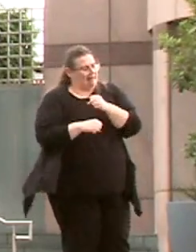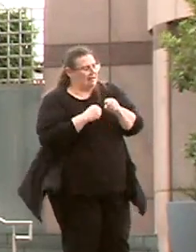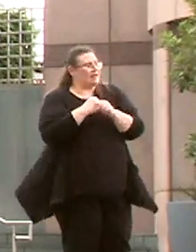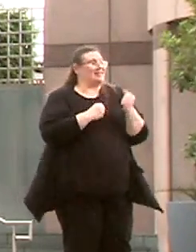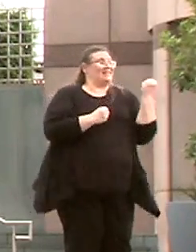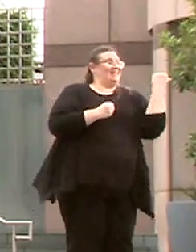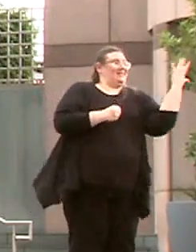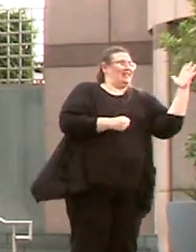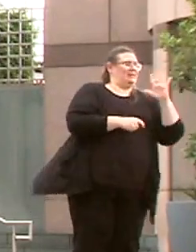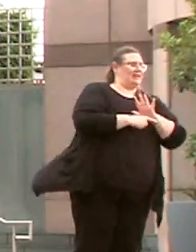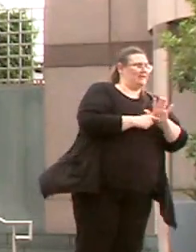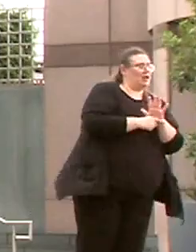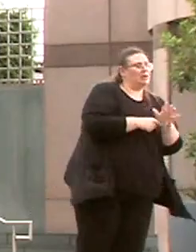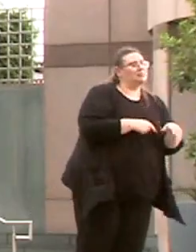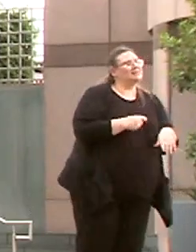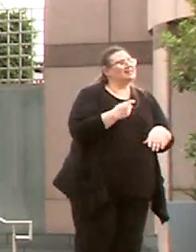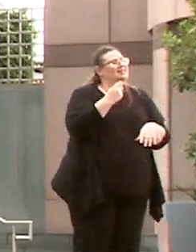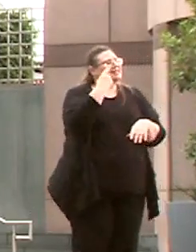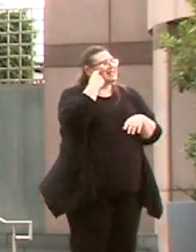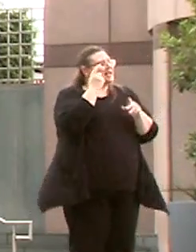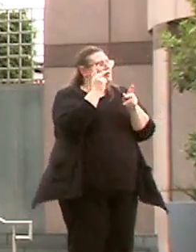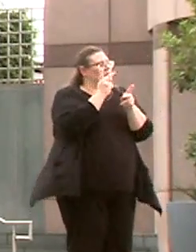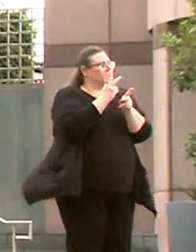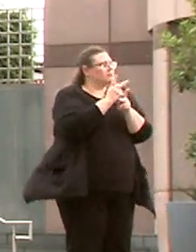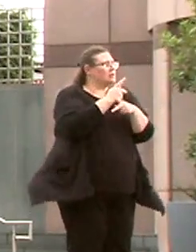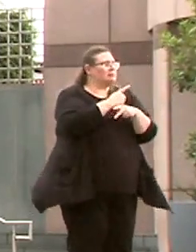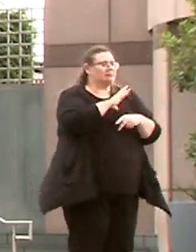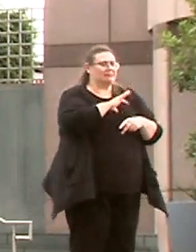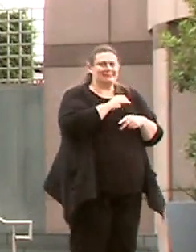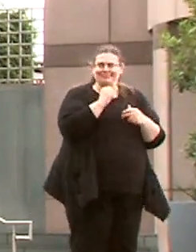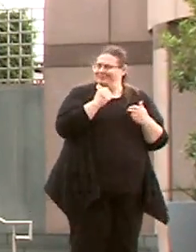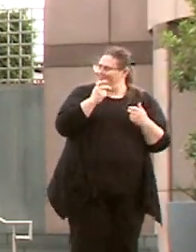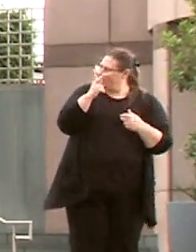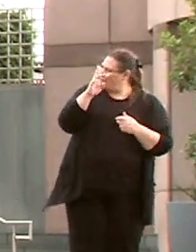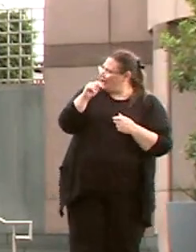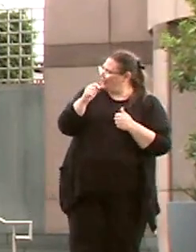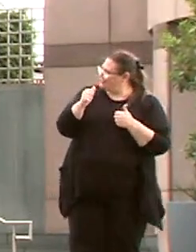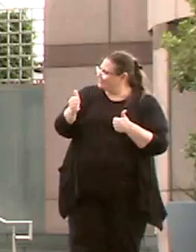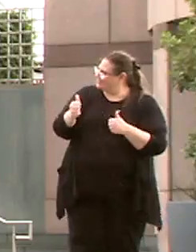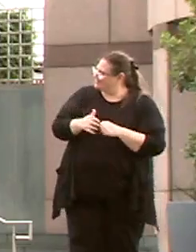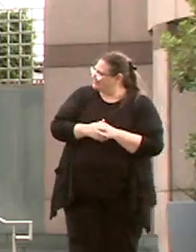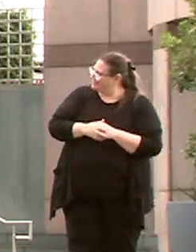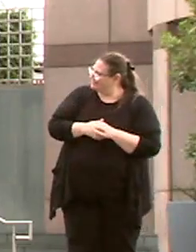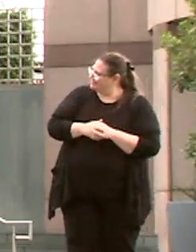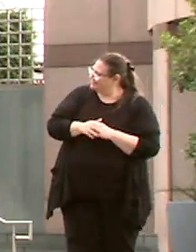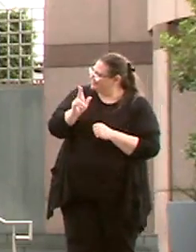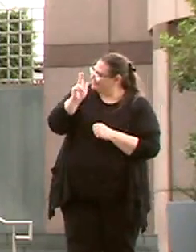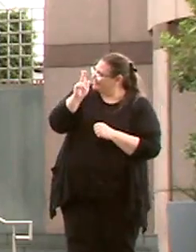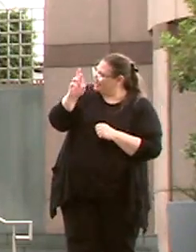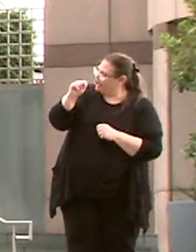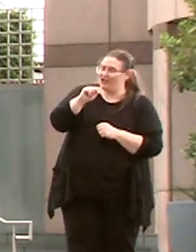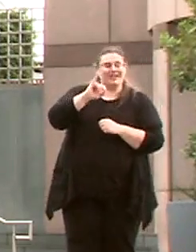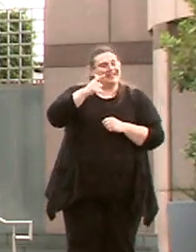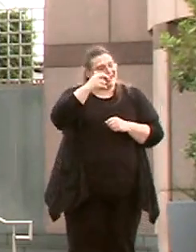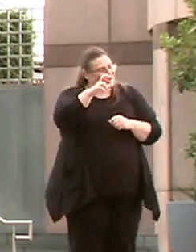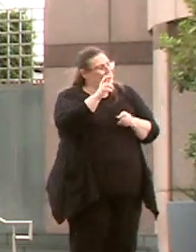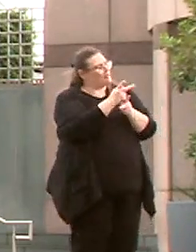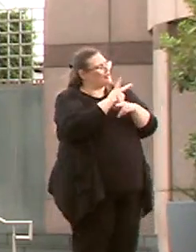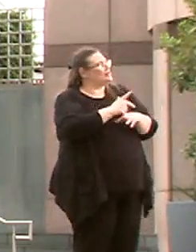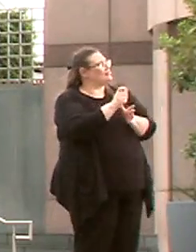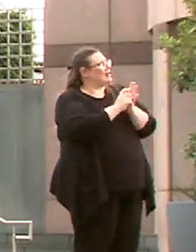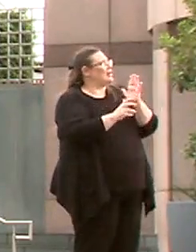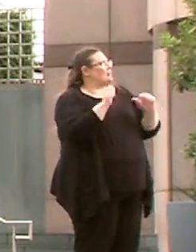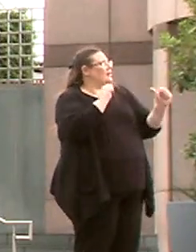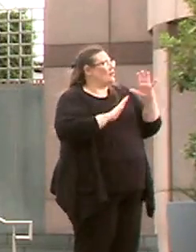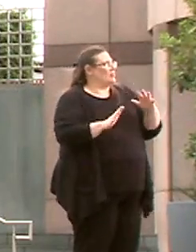plus films, and recently sold a project to Sony. Hey, Kurt, that's pretty cool. Kurt Yeager is a producer, writer, and